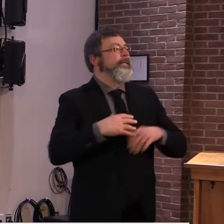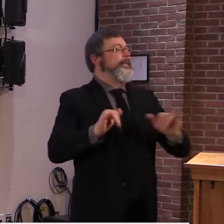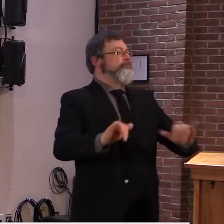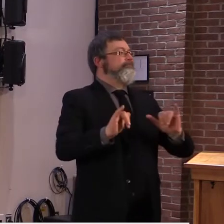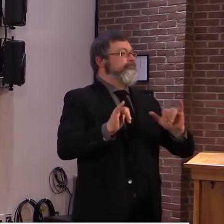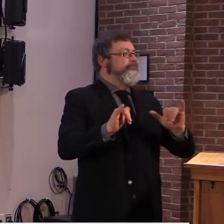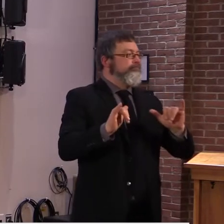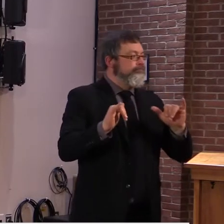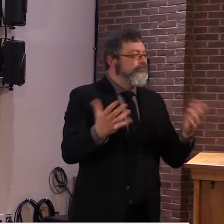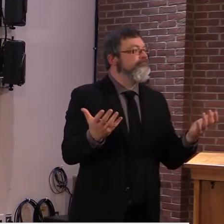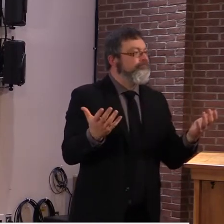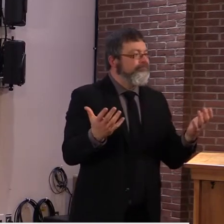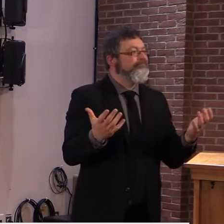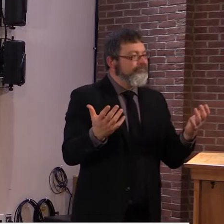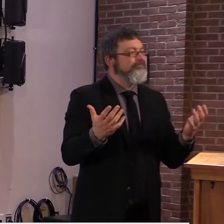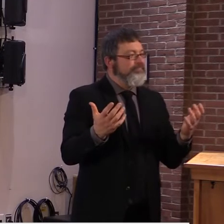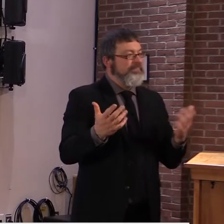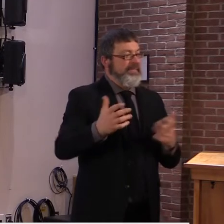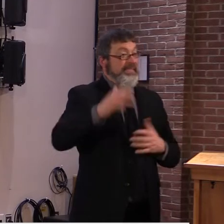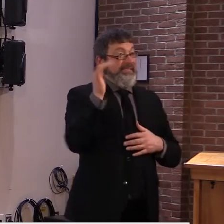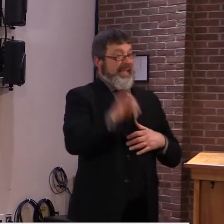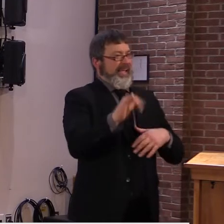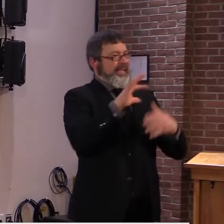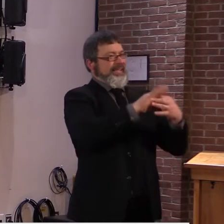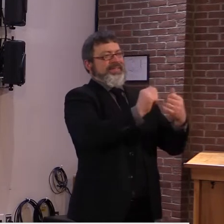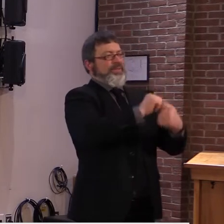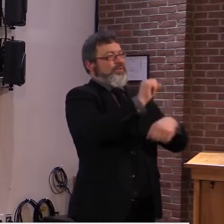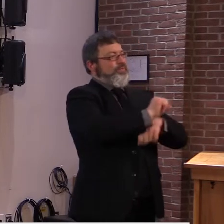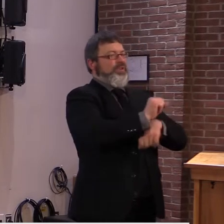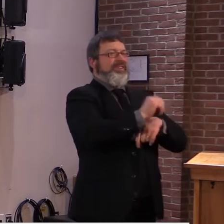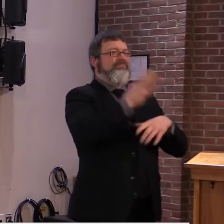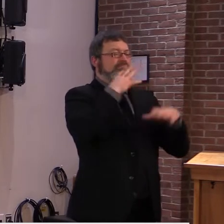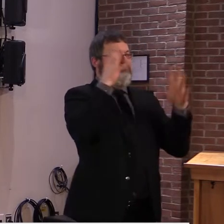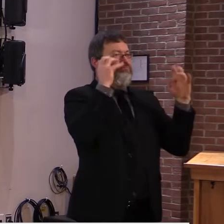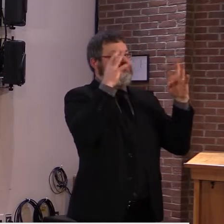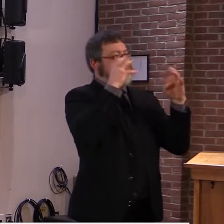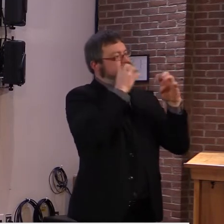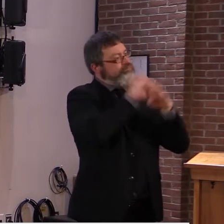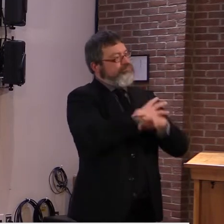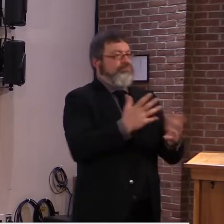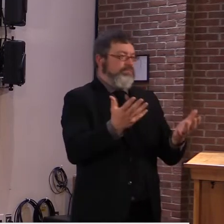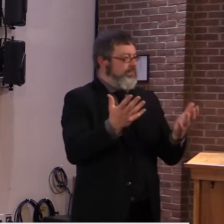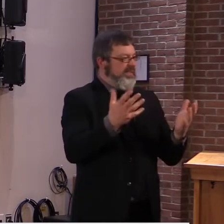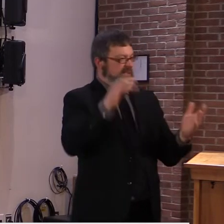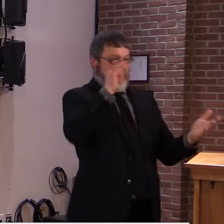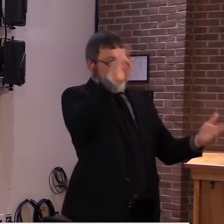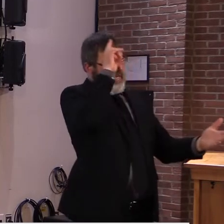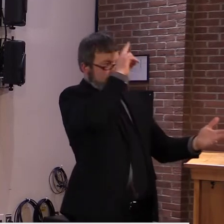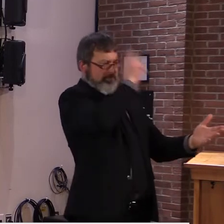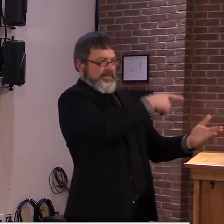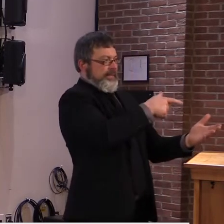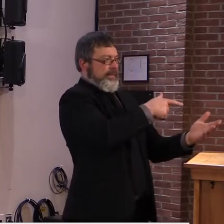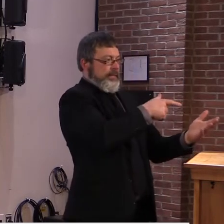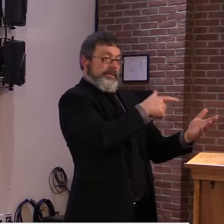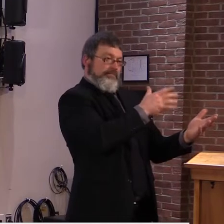the people not employed by the hospital, but who are still healthcare workers in their regions, which